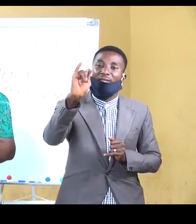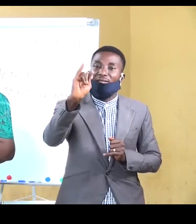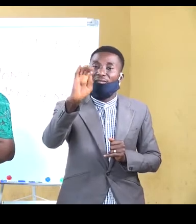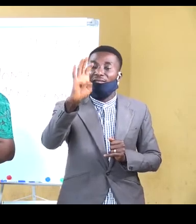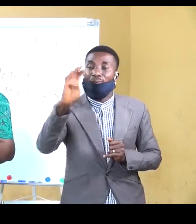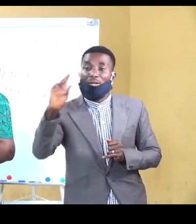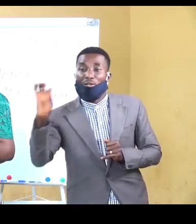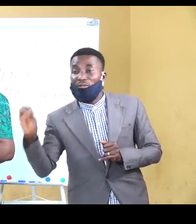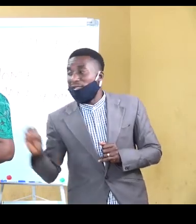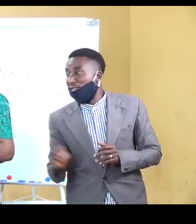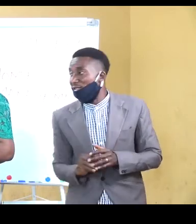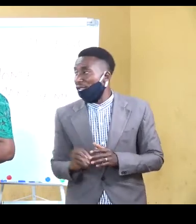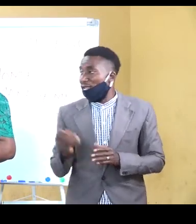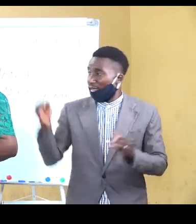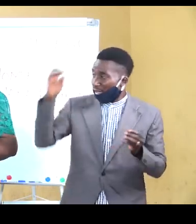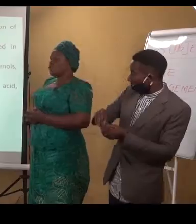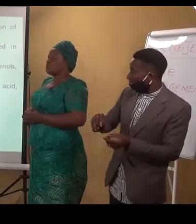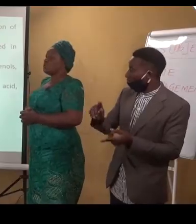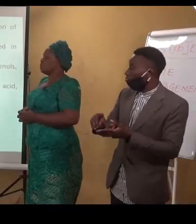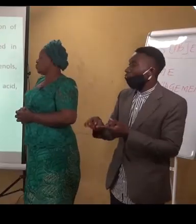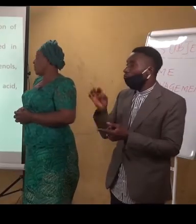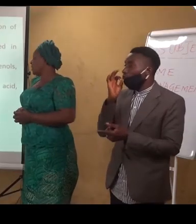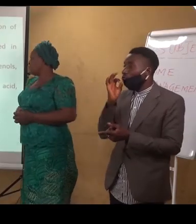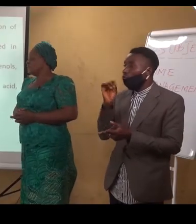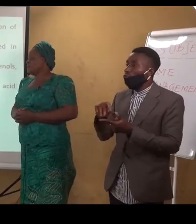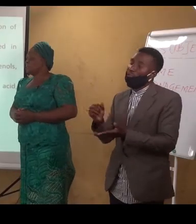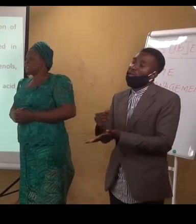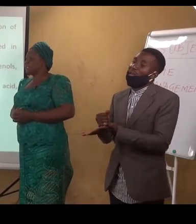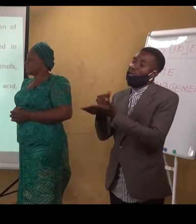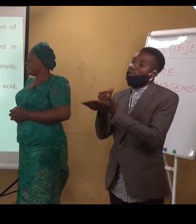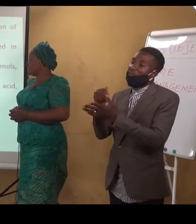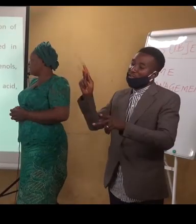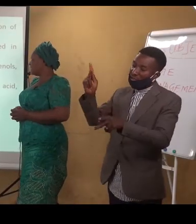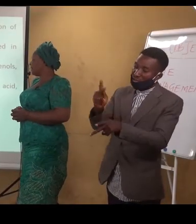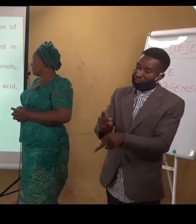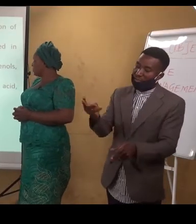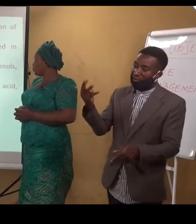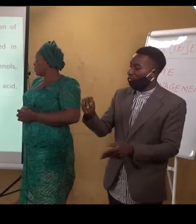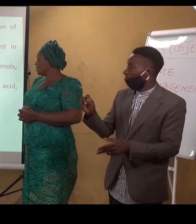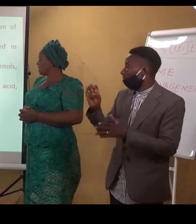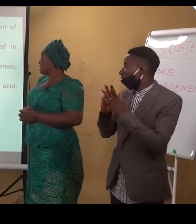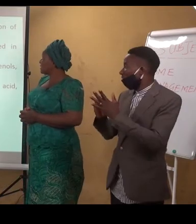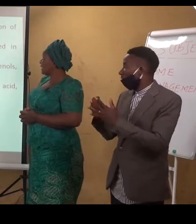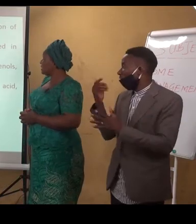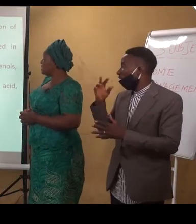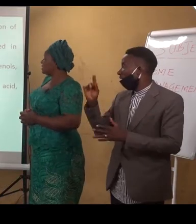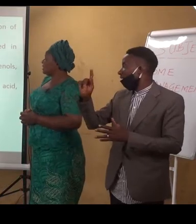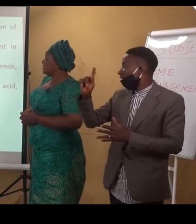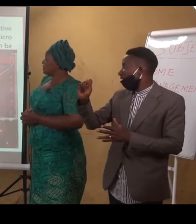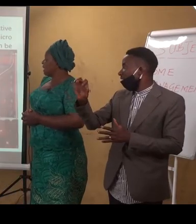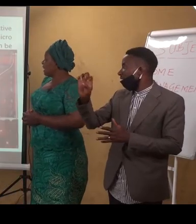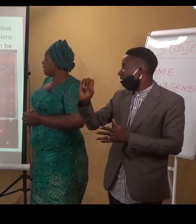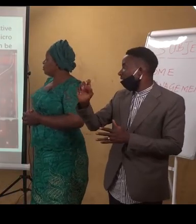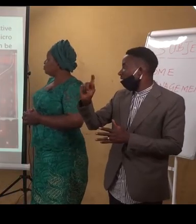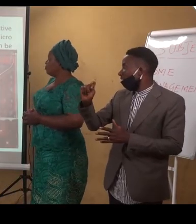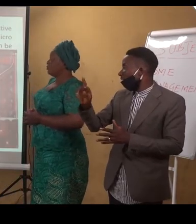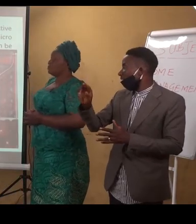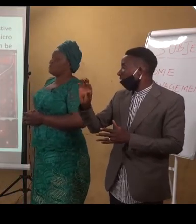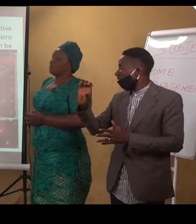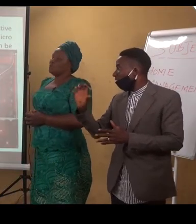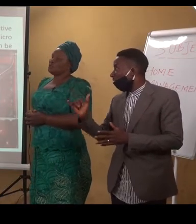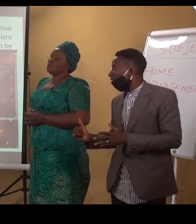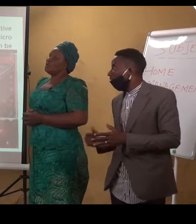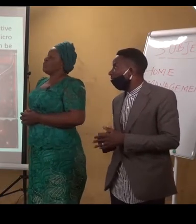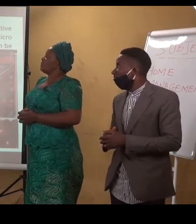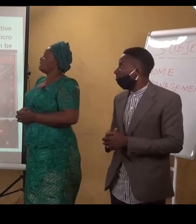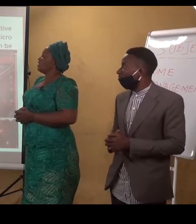These antibiotics are also added to food to help in preserving them. Example is what? Tetracycline. They are added to